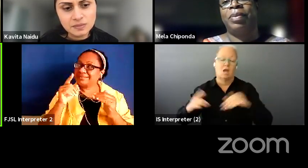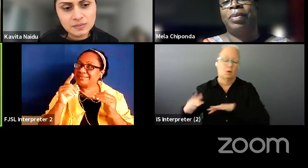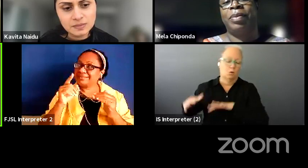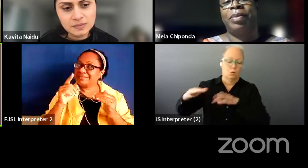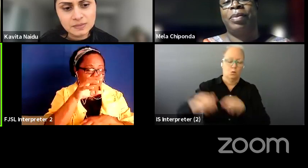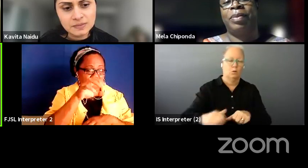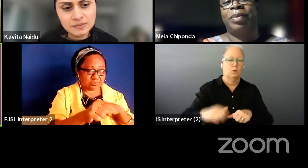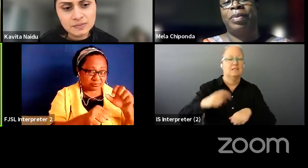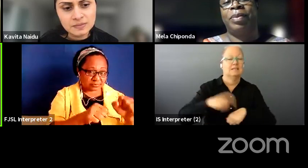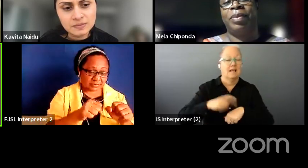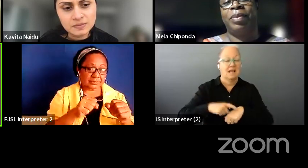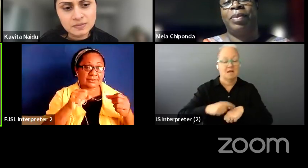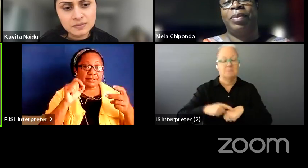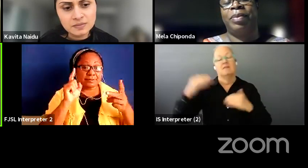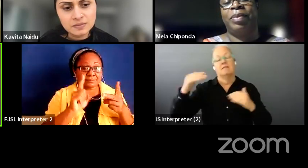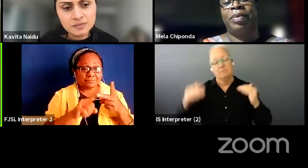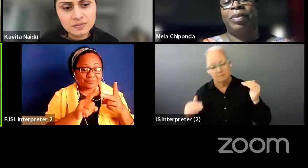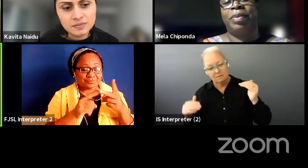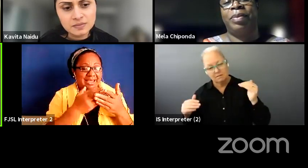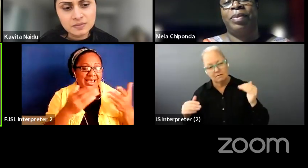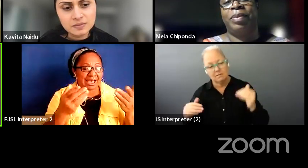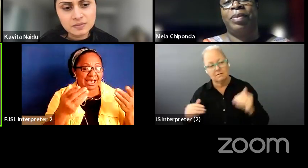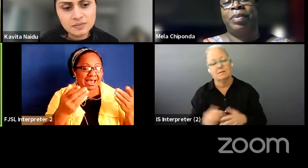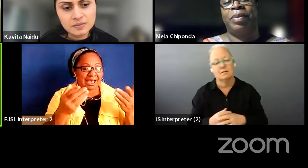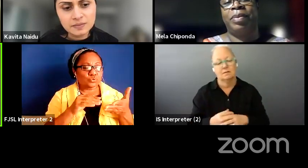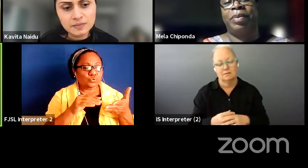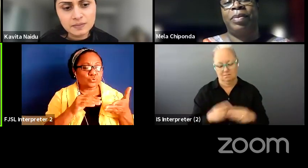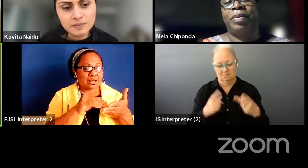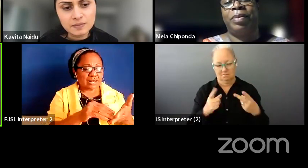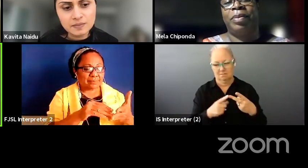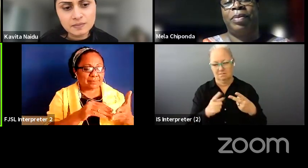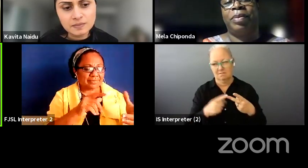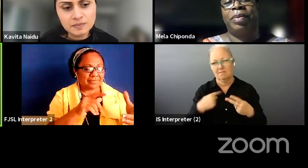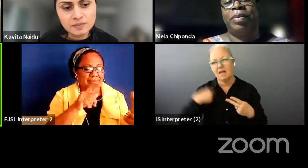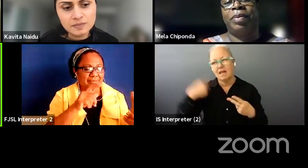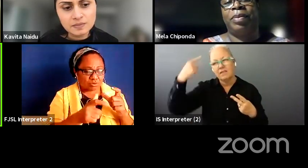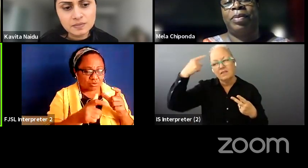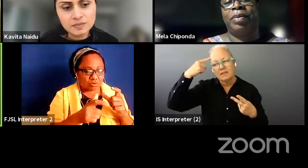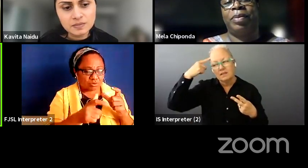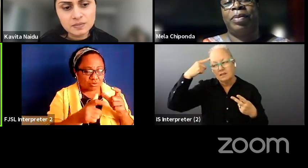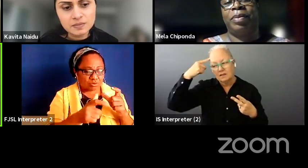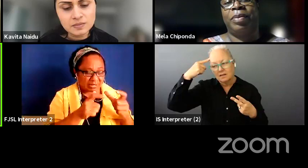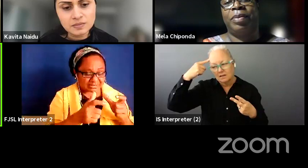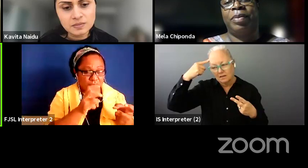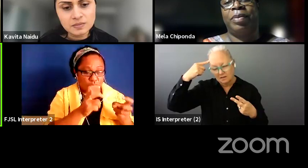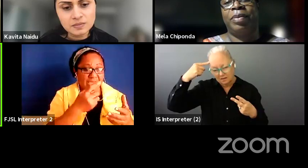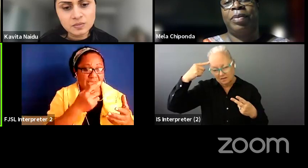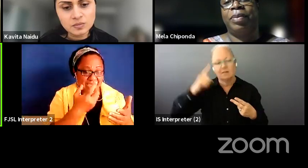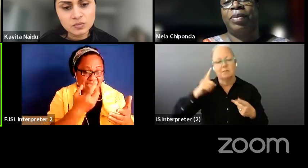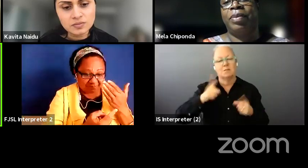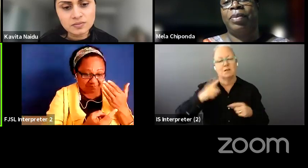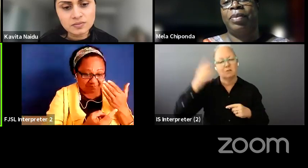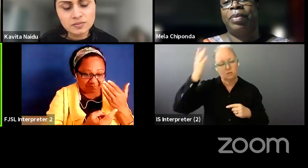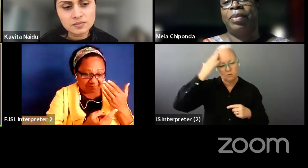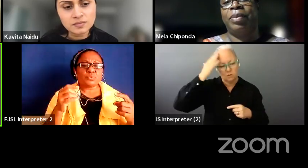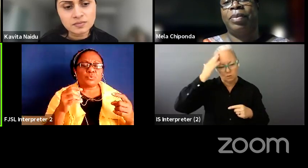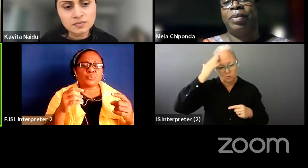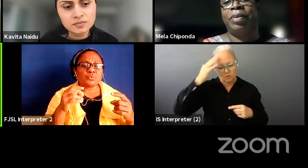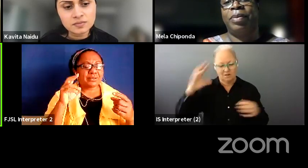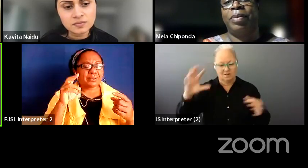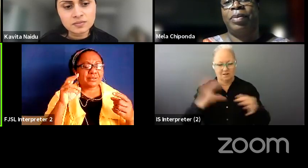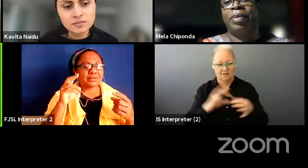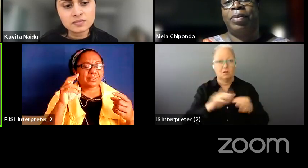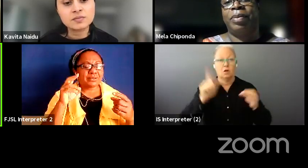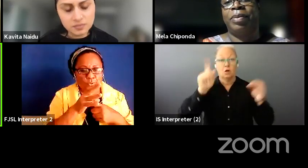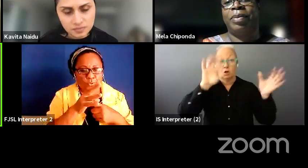that we are feeling needs to centrally appreciate the interconnections, be it between climate